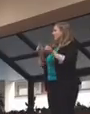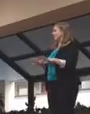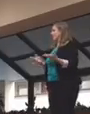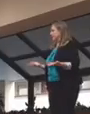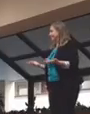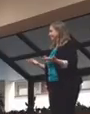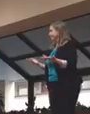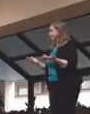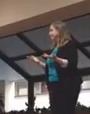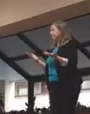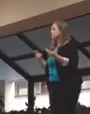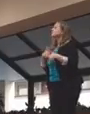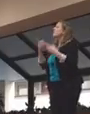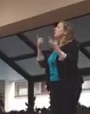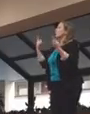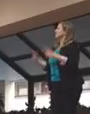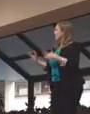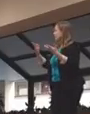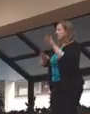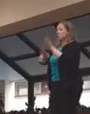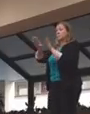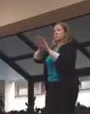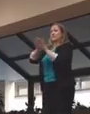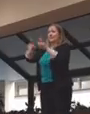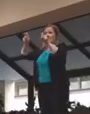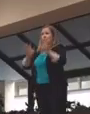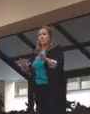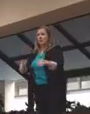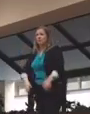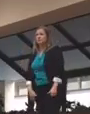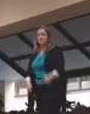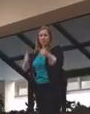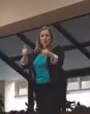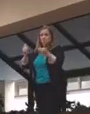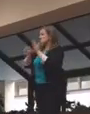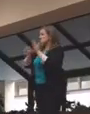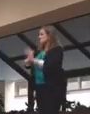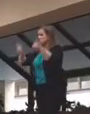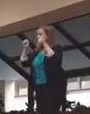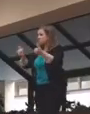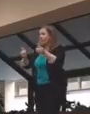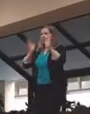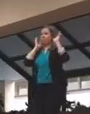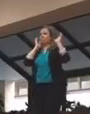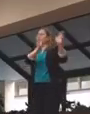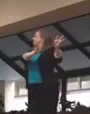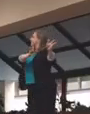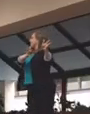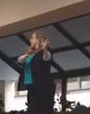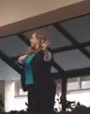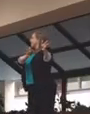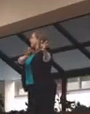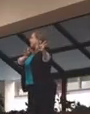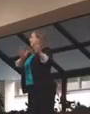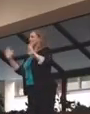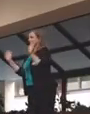One area that RID has failed is we have not monitored our testing process. We've developed the test, we've gone good to